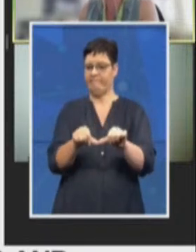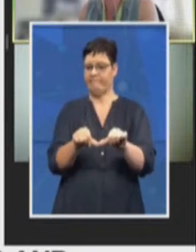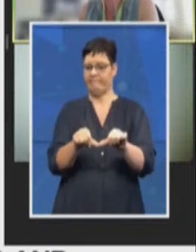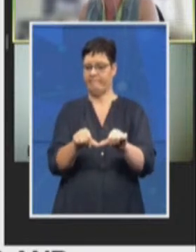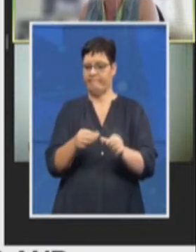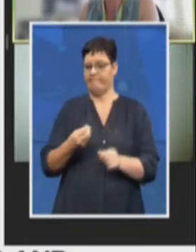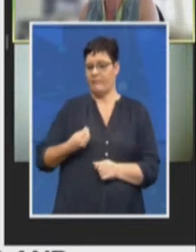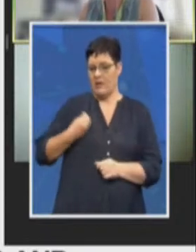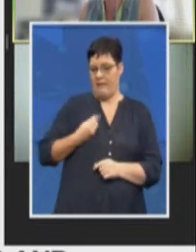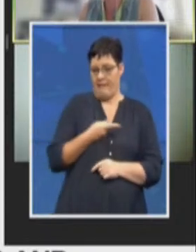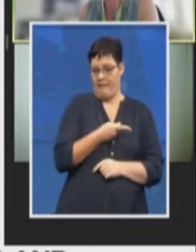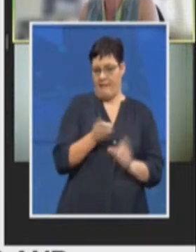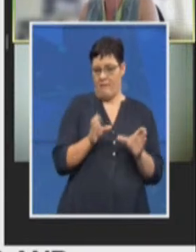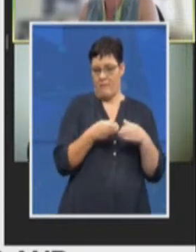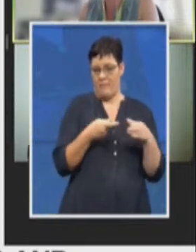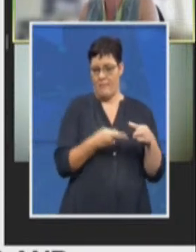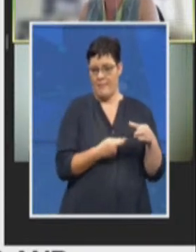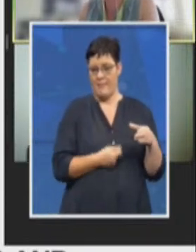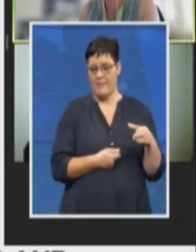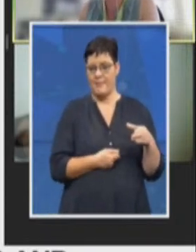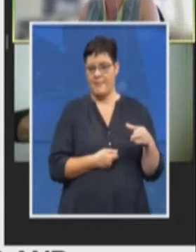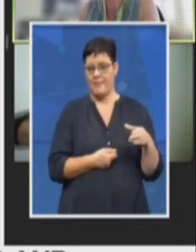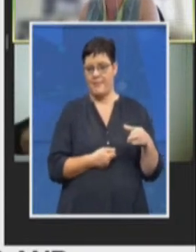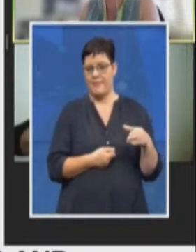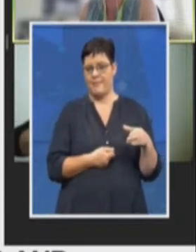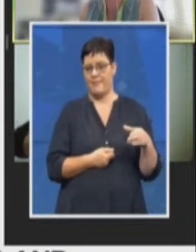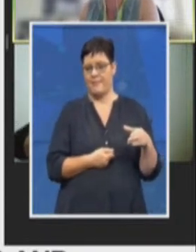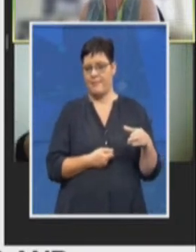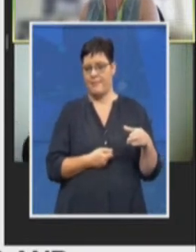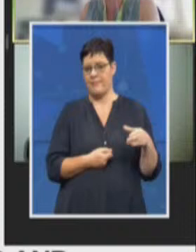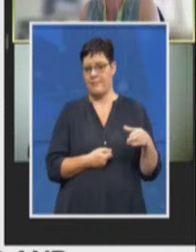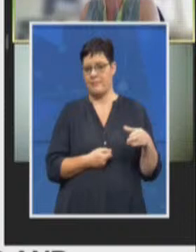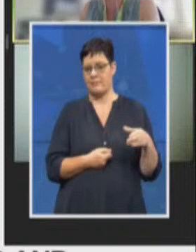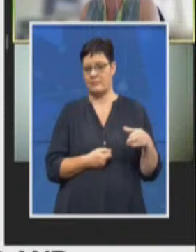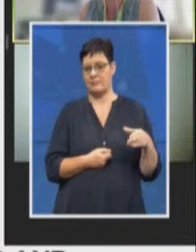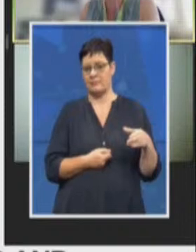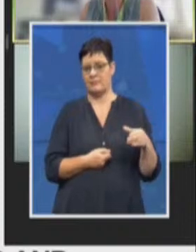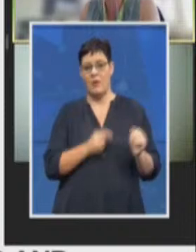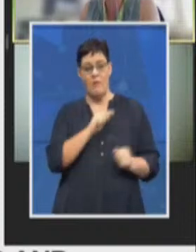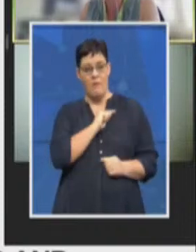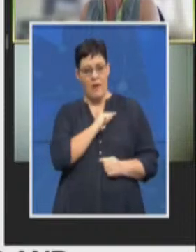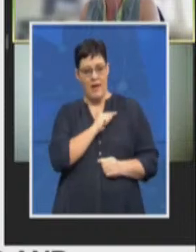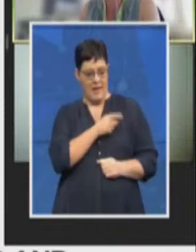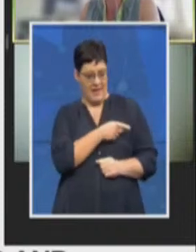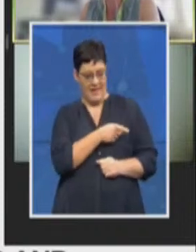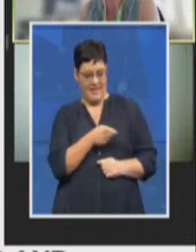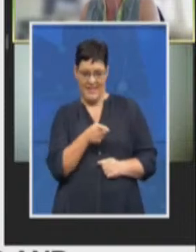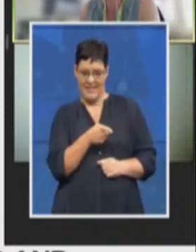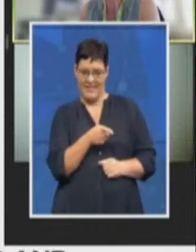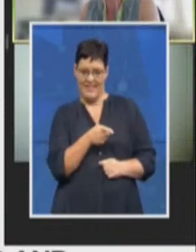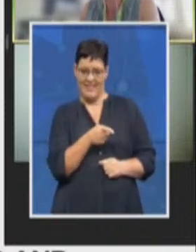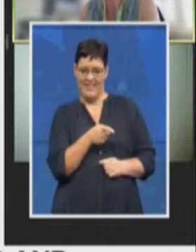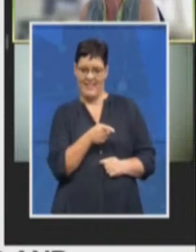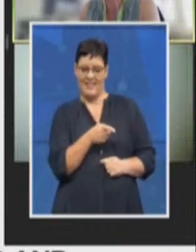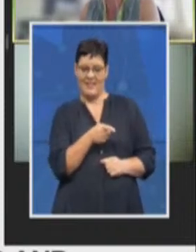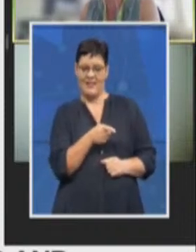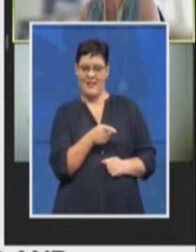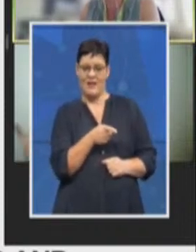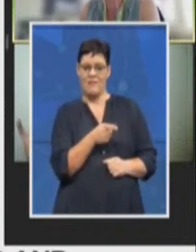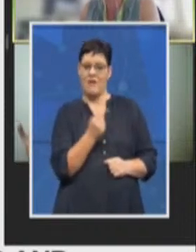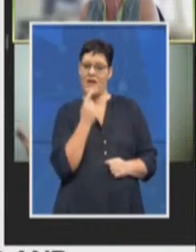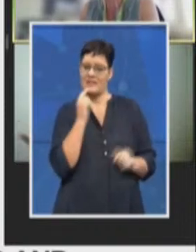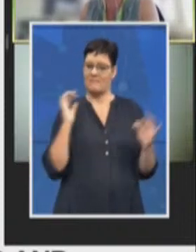this is really a factor of that the younger age groups are really those that are more likely to congregate, more likely to go out